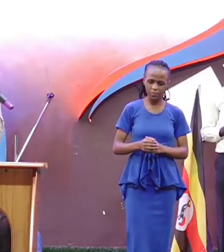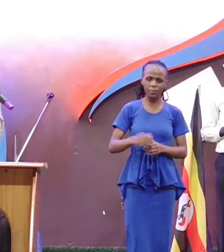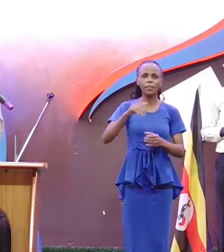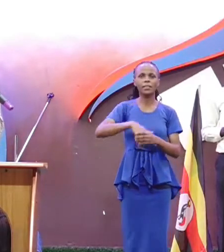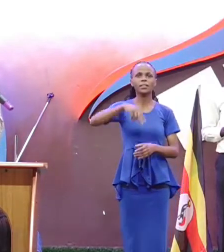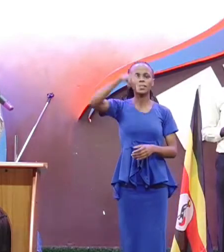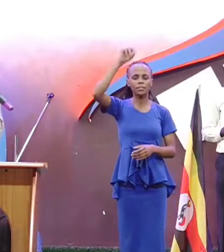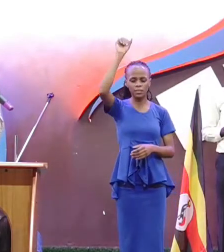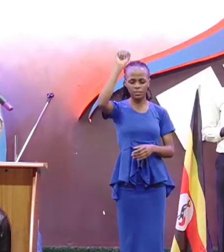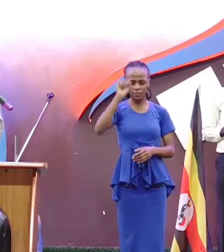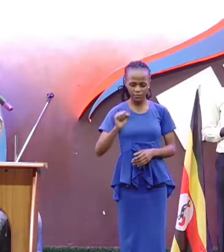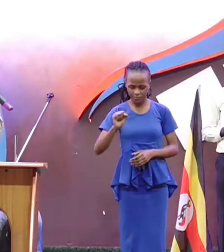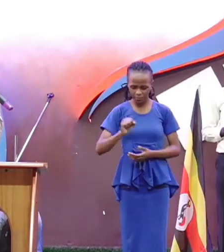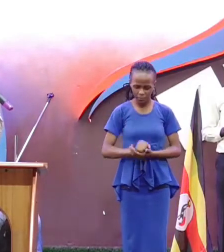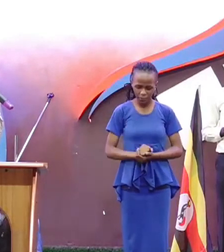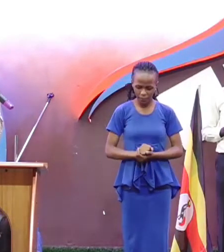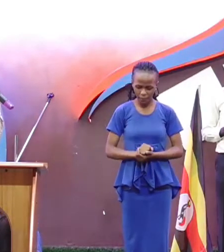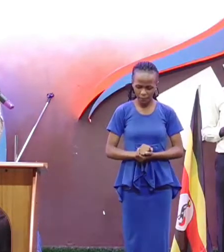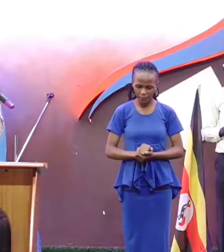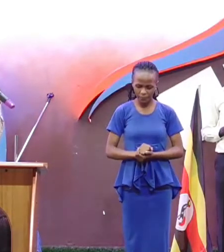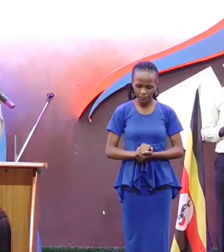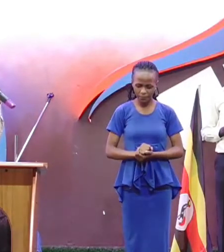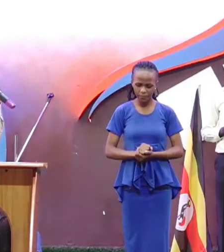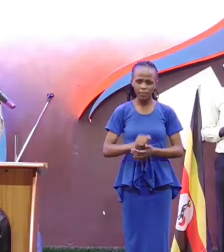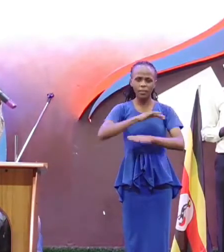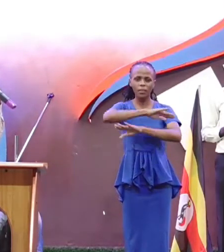from the east to the west,